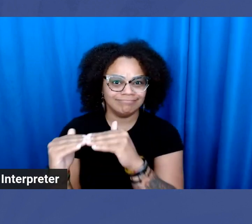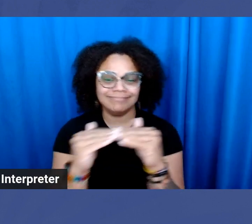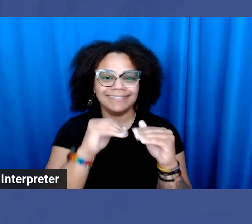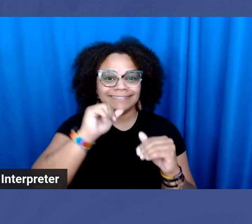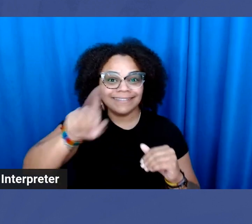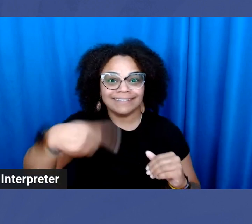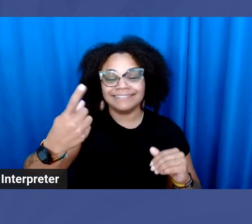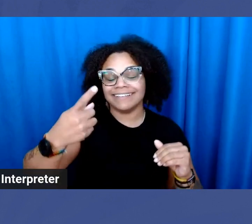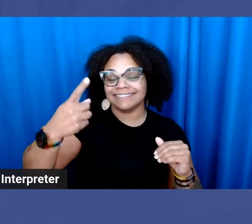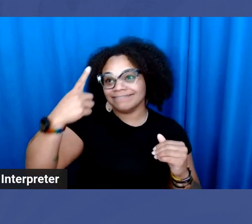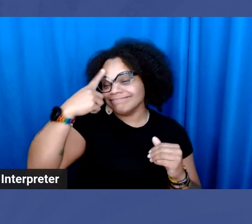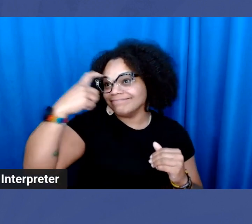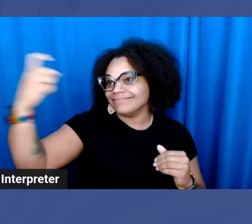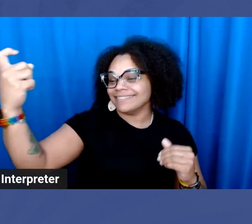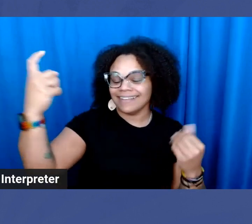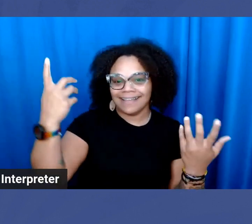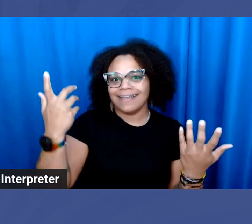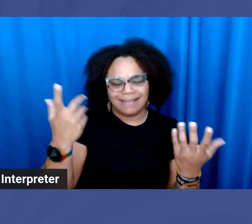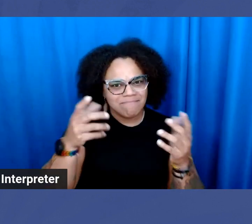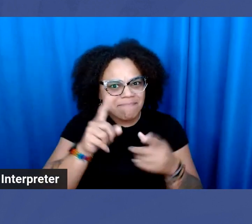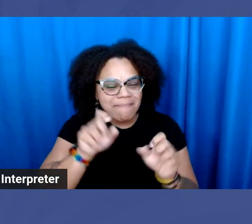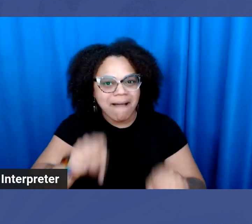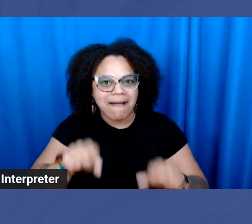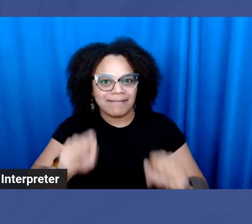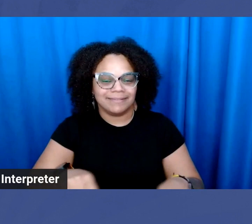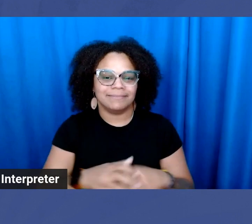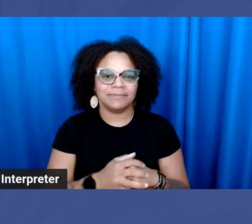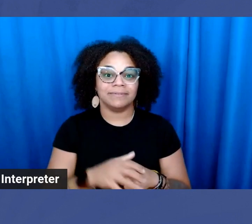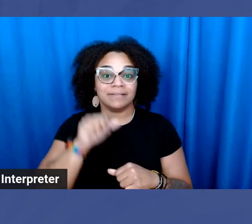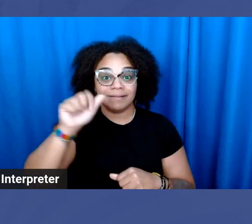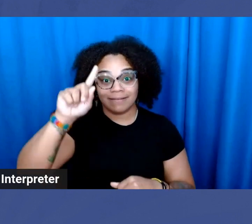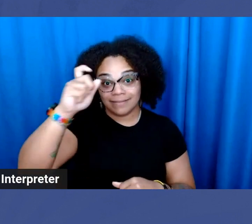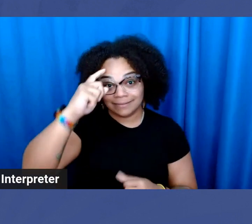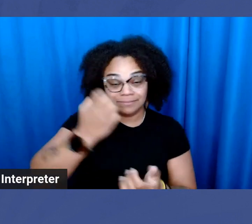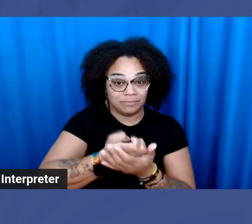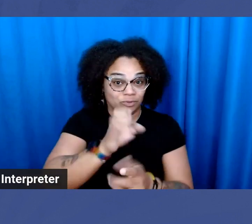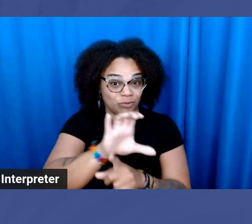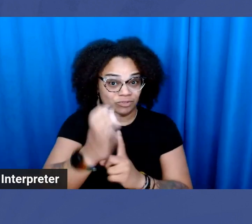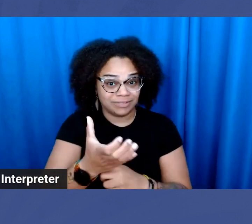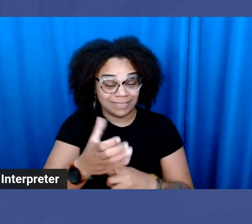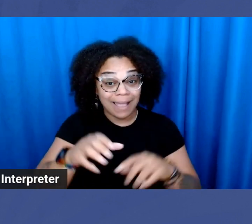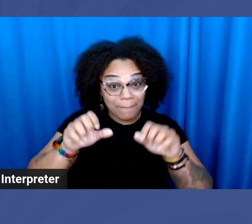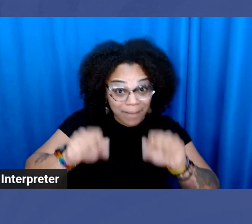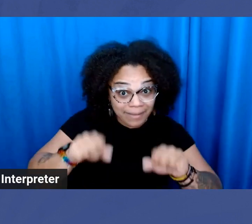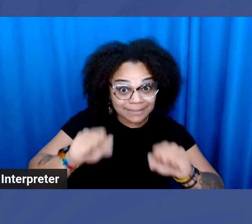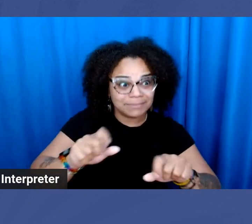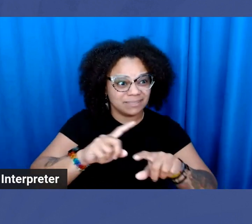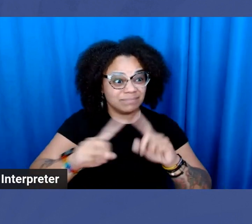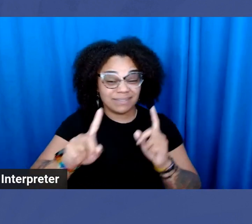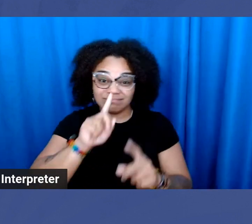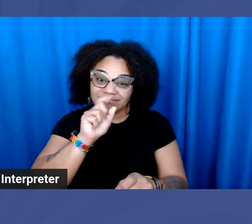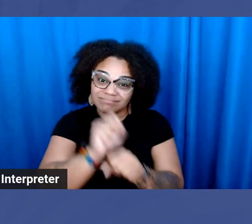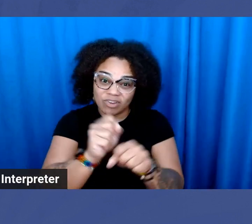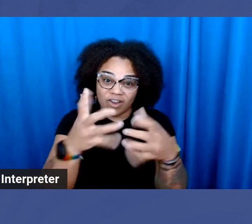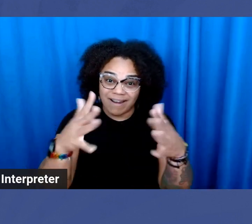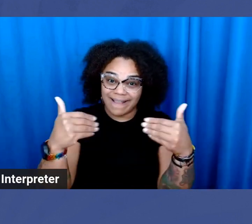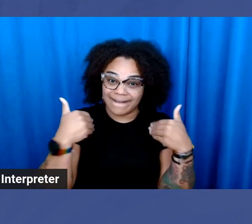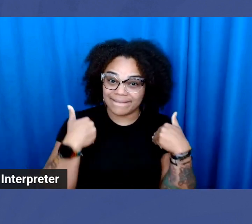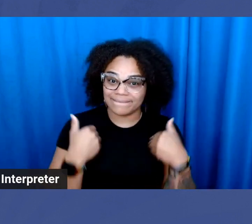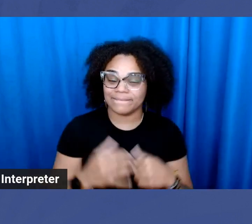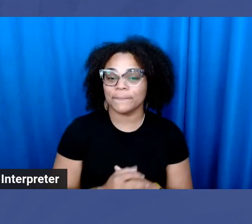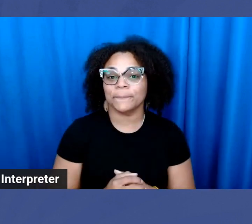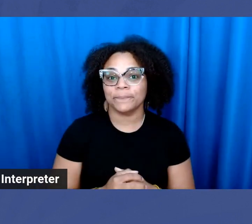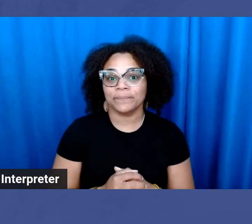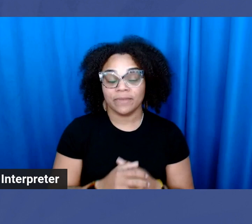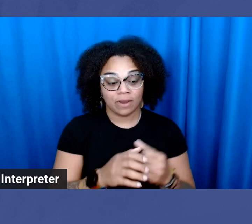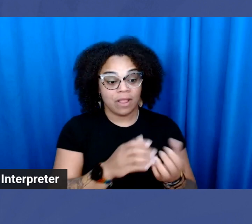fantasy. Non-capitalist economic cultures are not only possible, but they already exist.